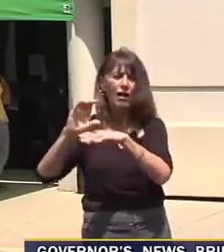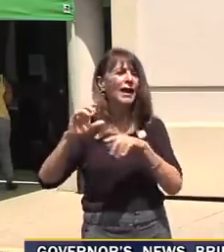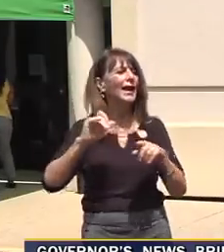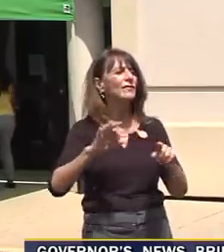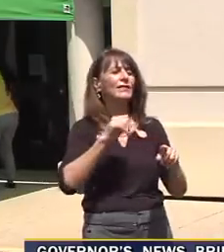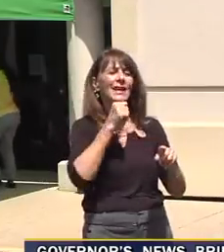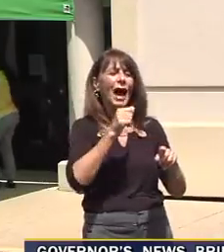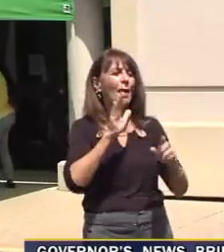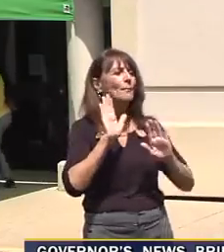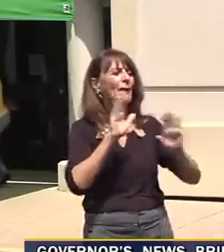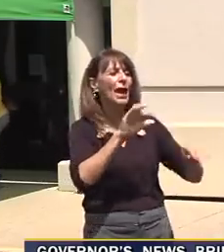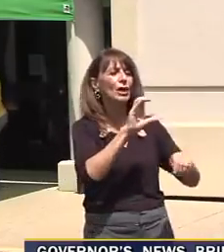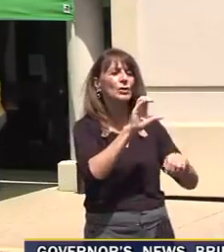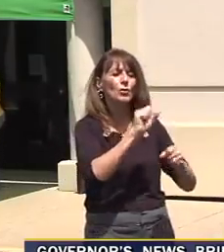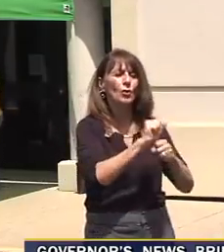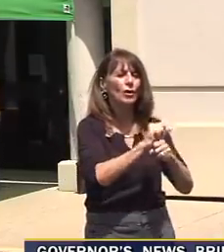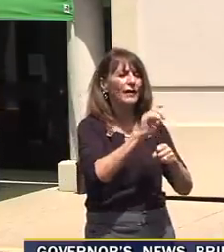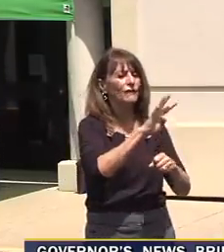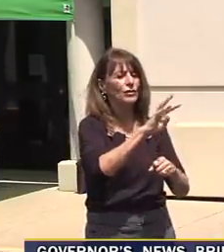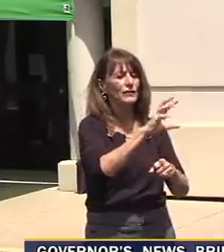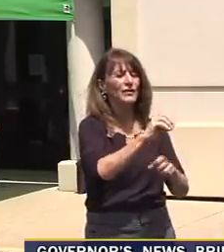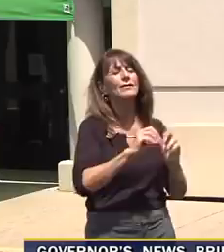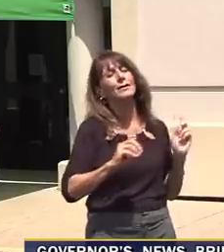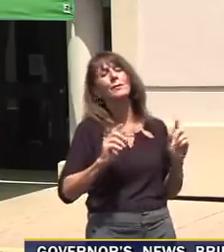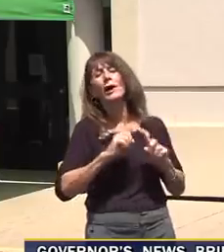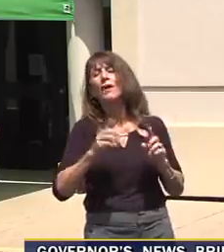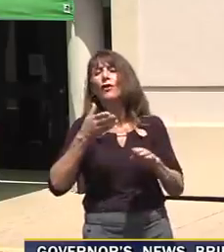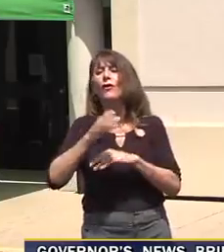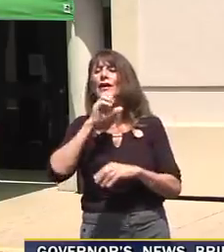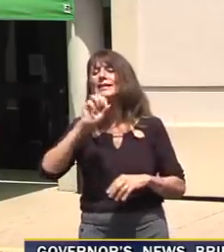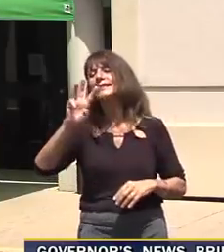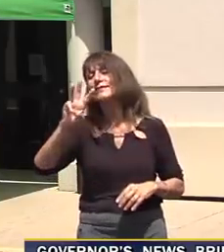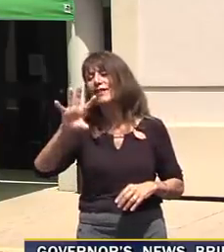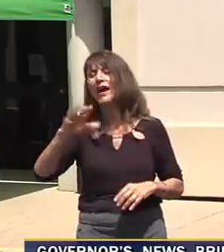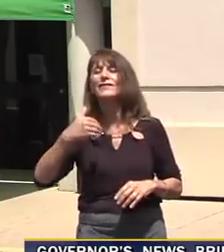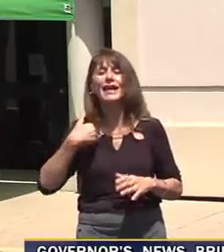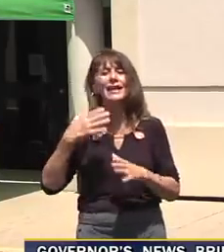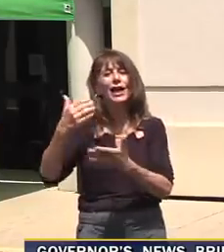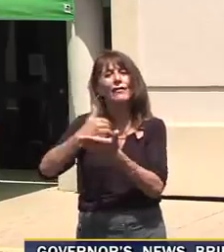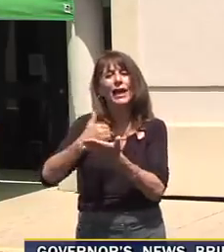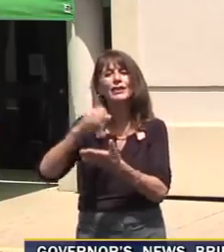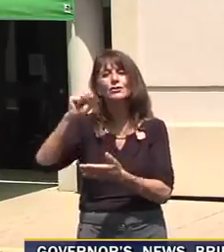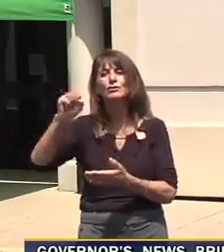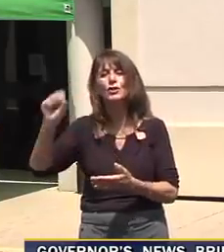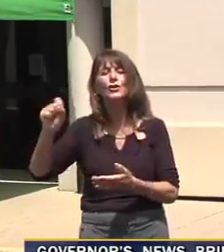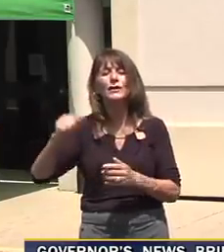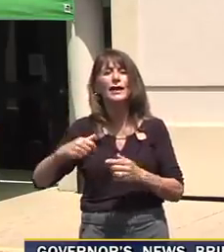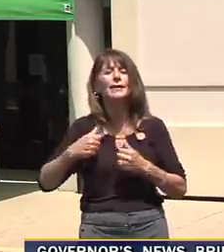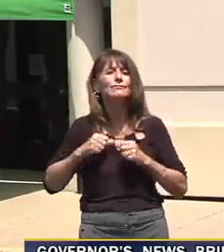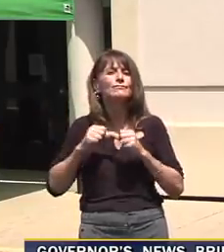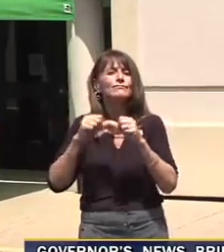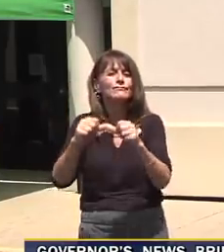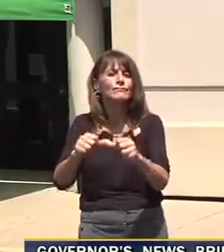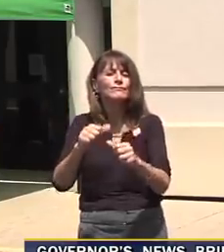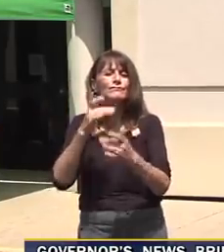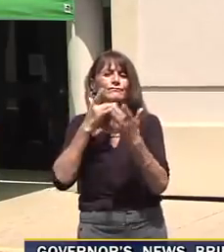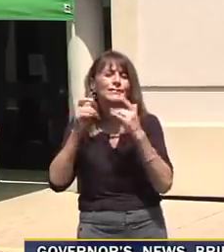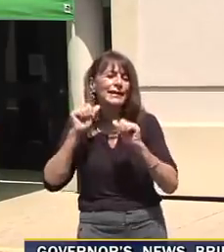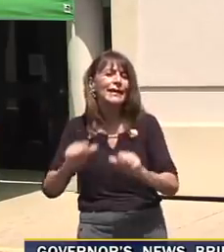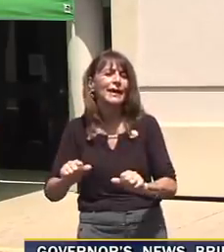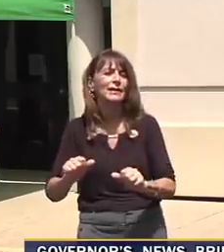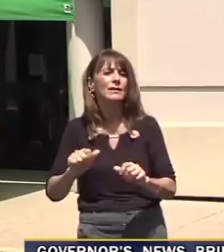actually working. No, but if they're older, they're getting Social Security. There are a lot of other ways we'll be able to hold a lifeline. I'll be able to work out